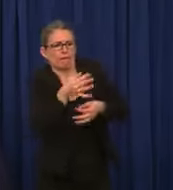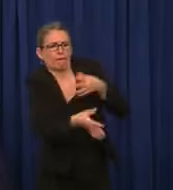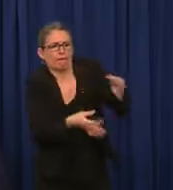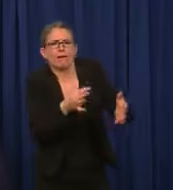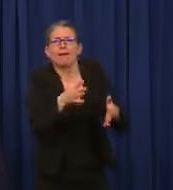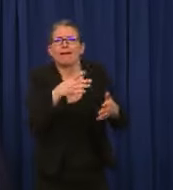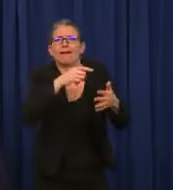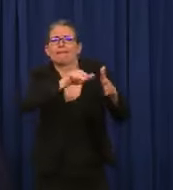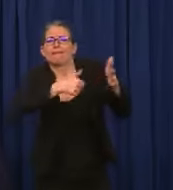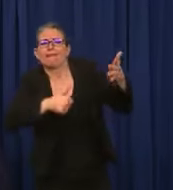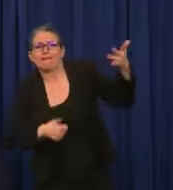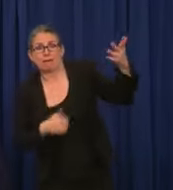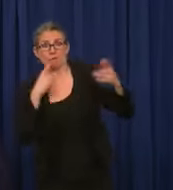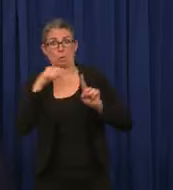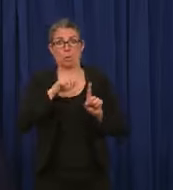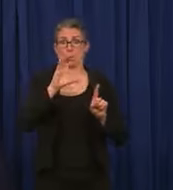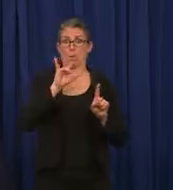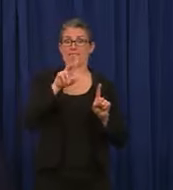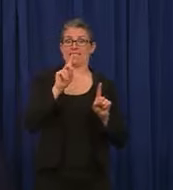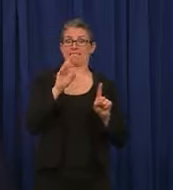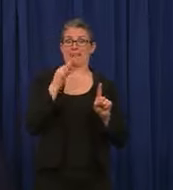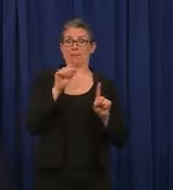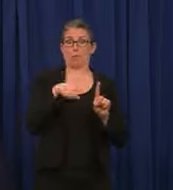from Pine Tree Watch.